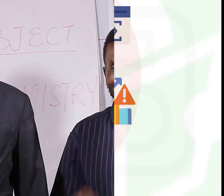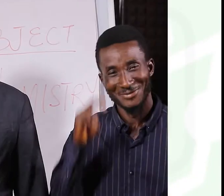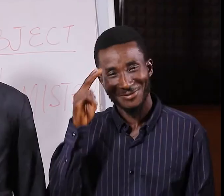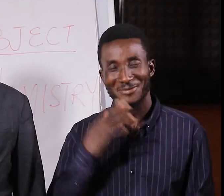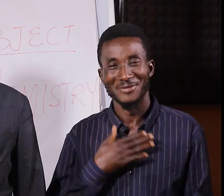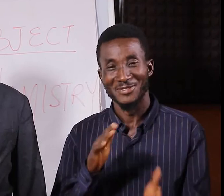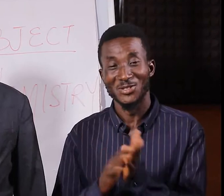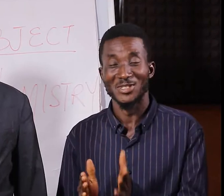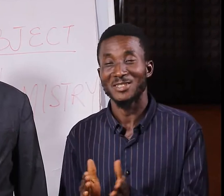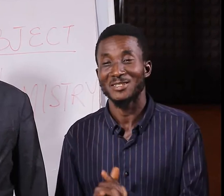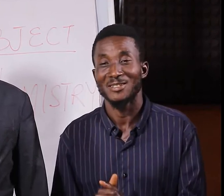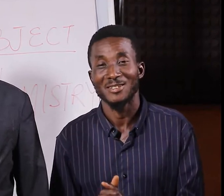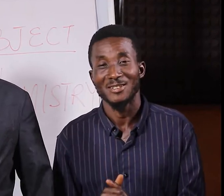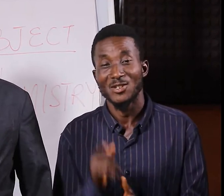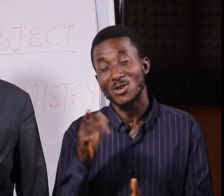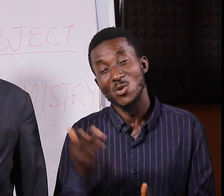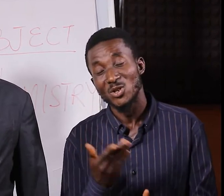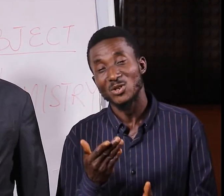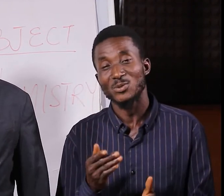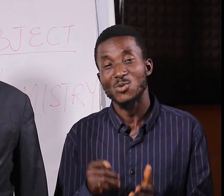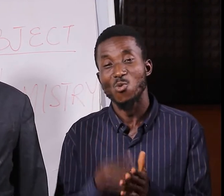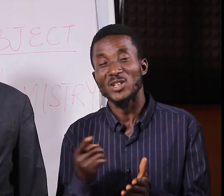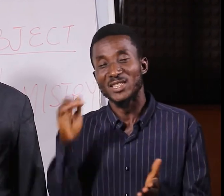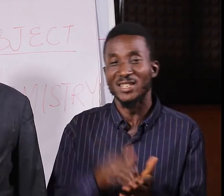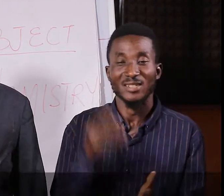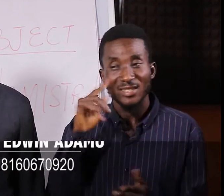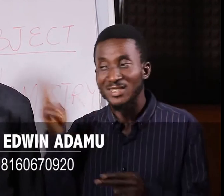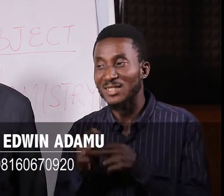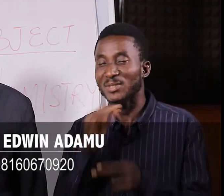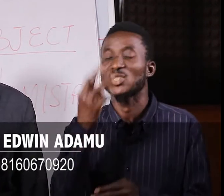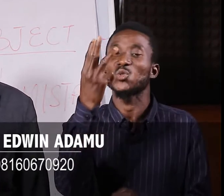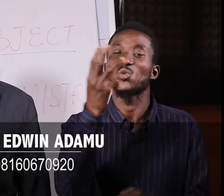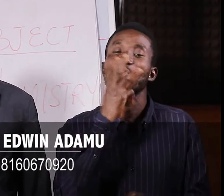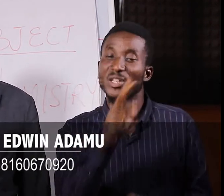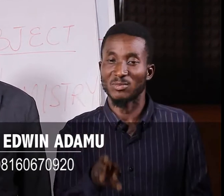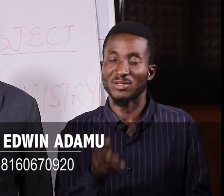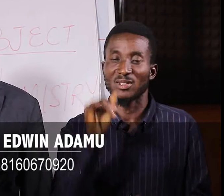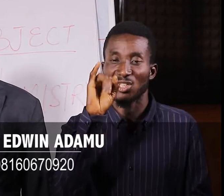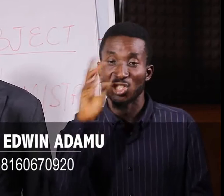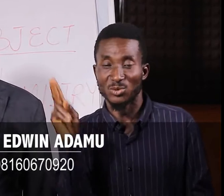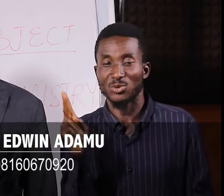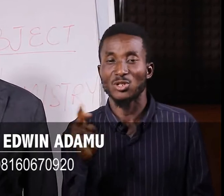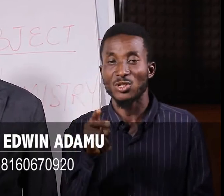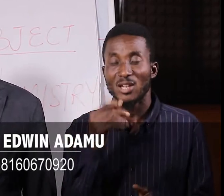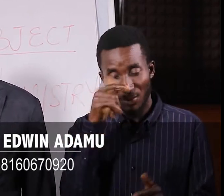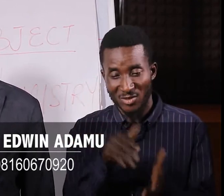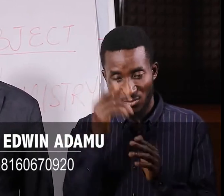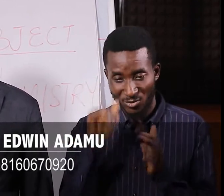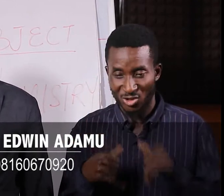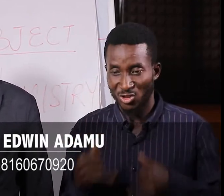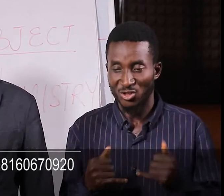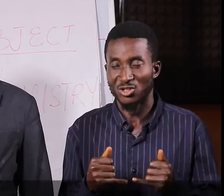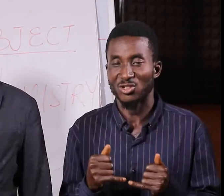Hi, my wonderful student. You are welcome once again. My name is Williams Ishaku. I believe you have enjoyed this